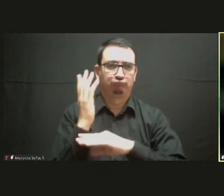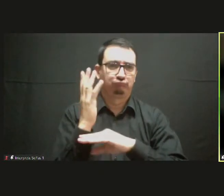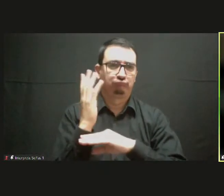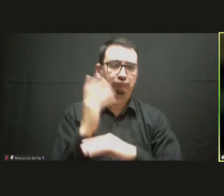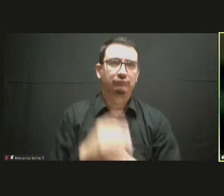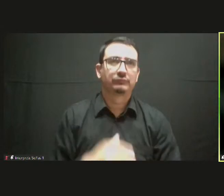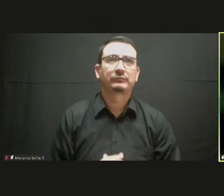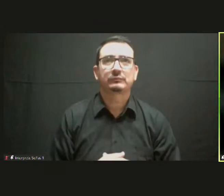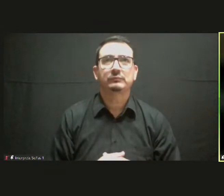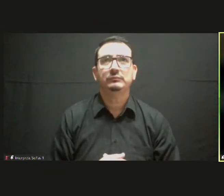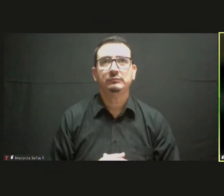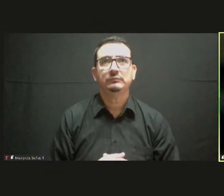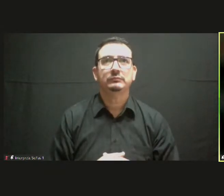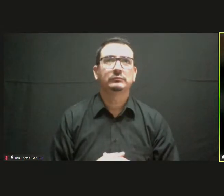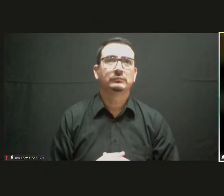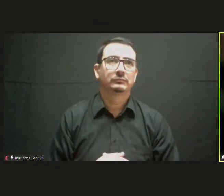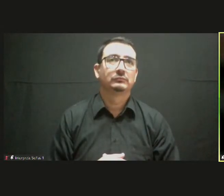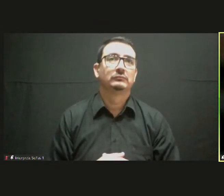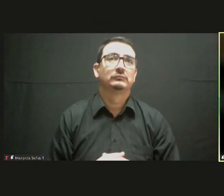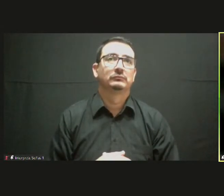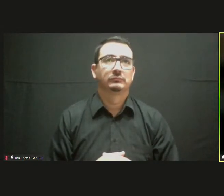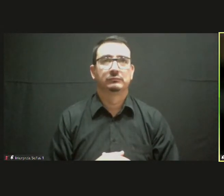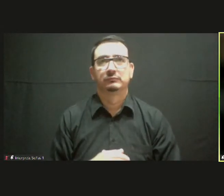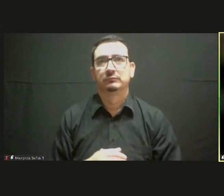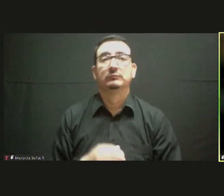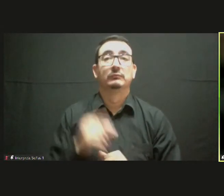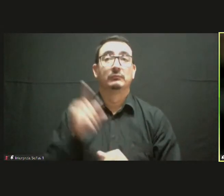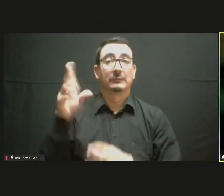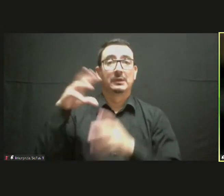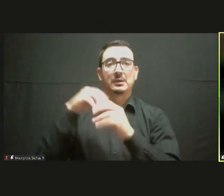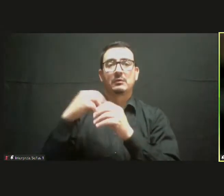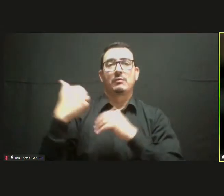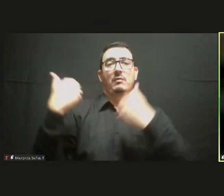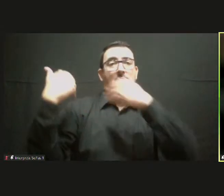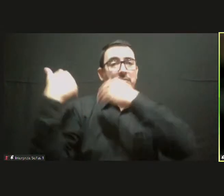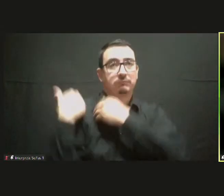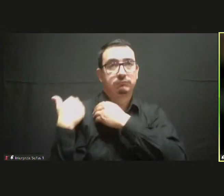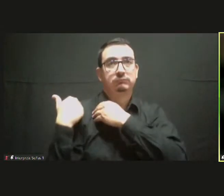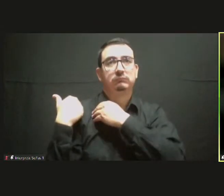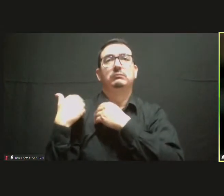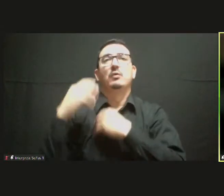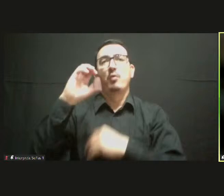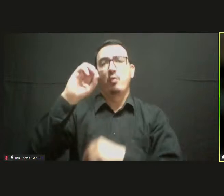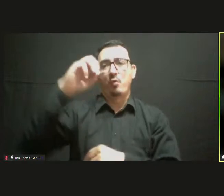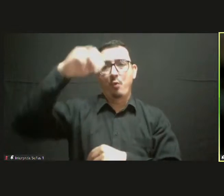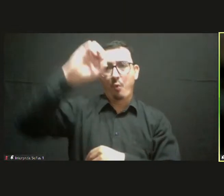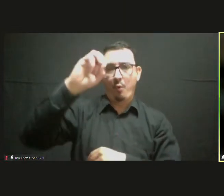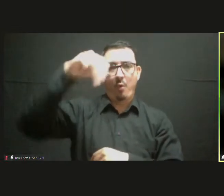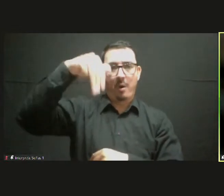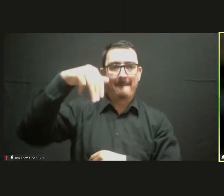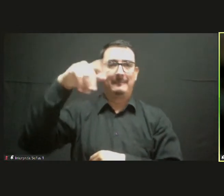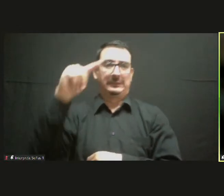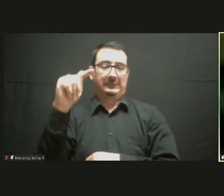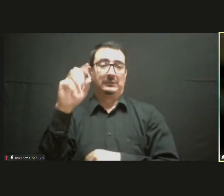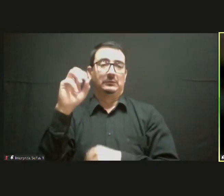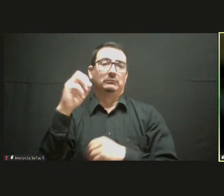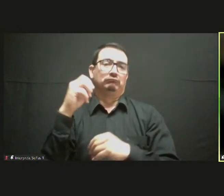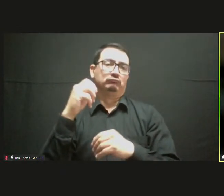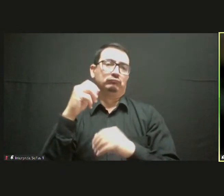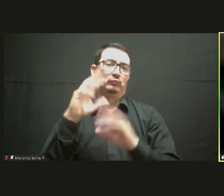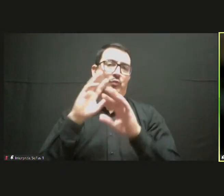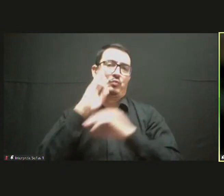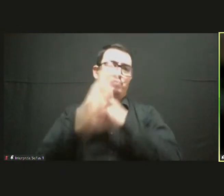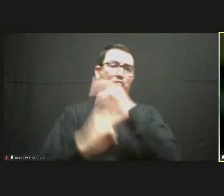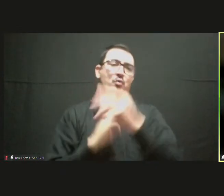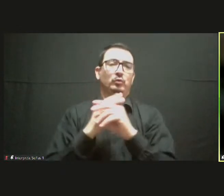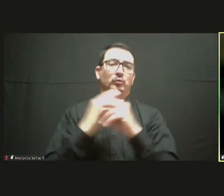Let's be honest. Travel and tourism has been decimated, and nothing